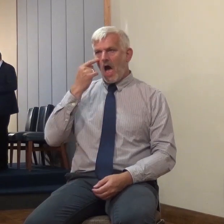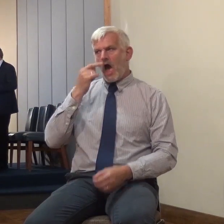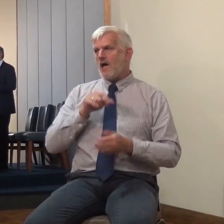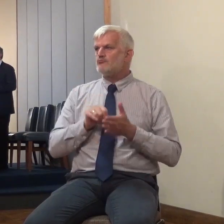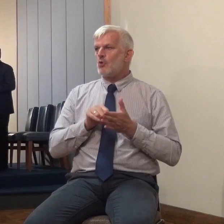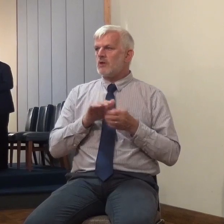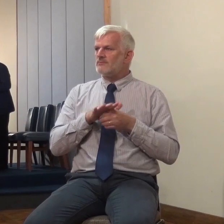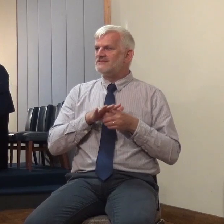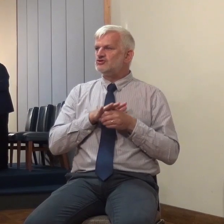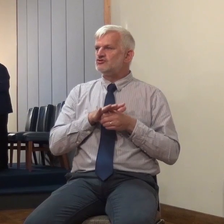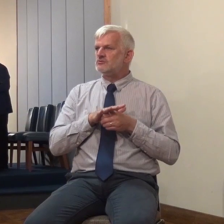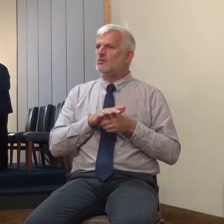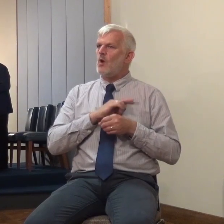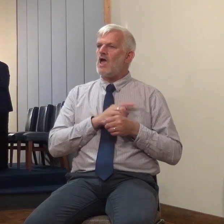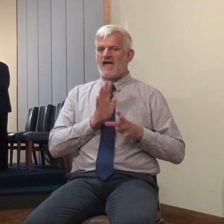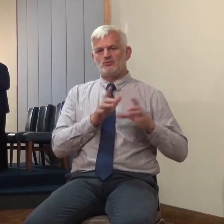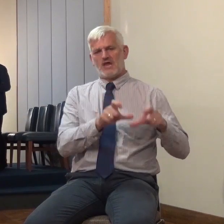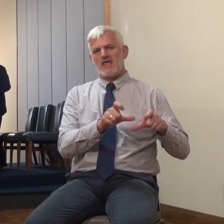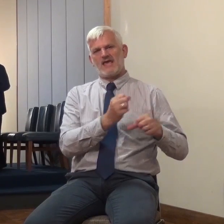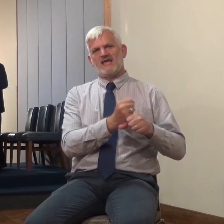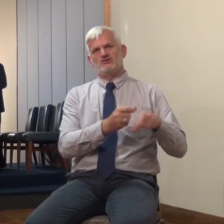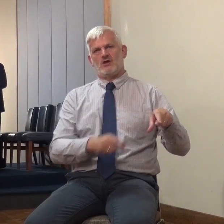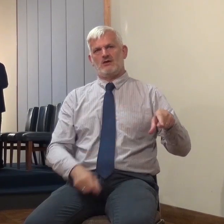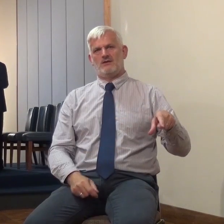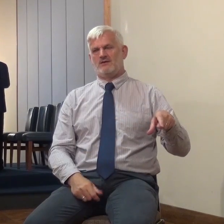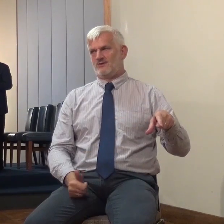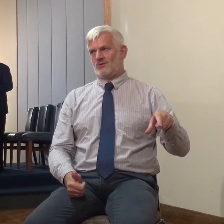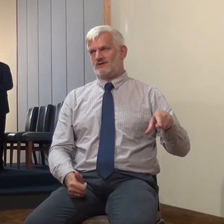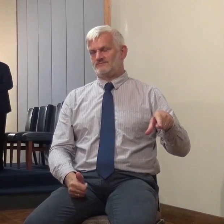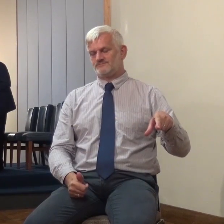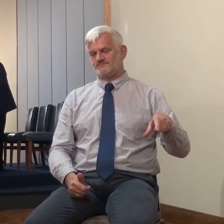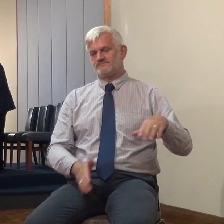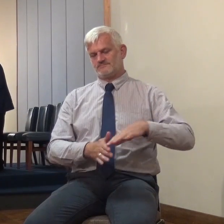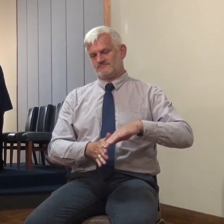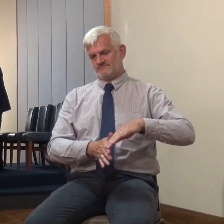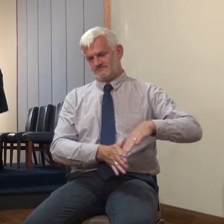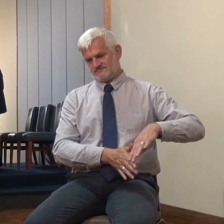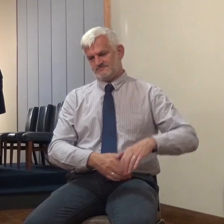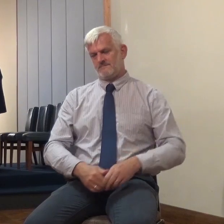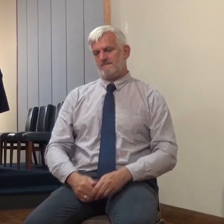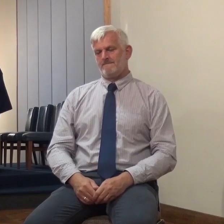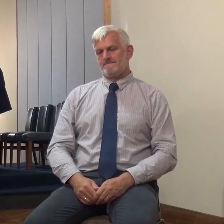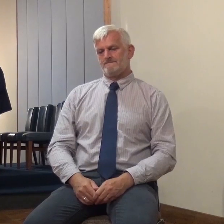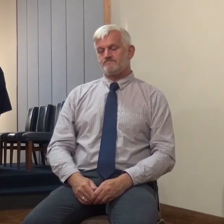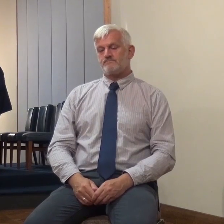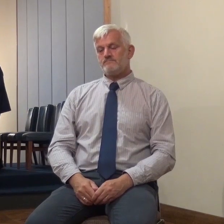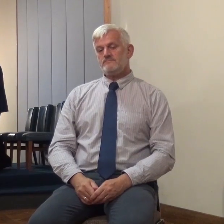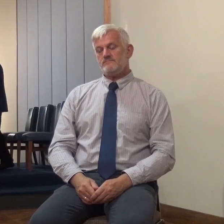him in Galatia. Now my next heading: putting the record straight. Putting the record